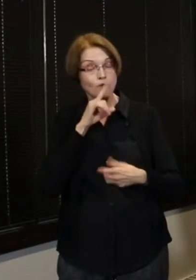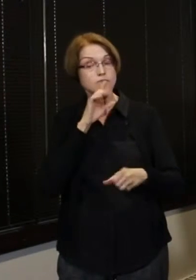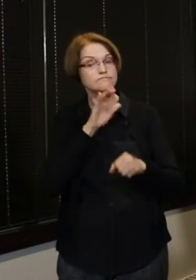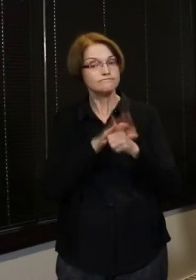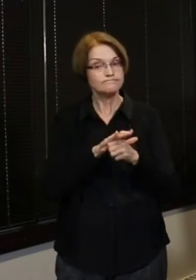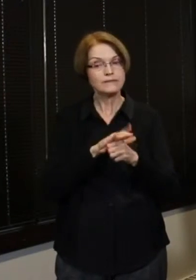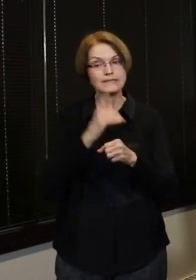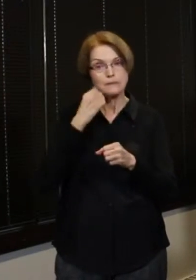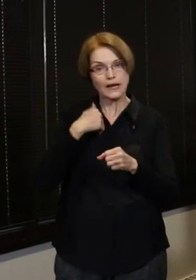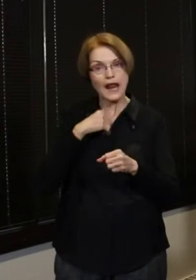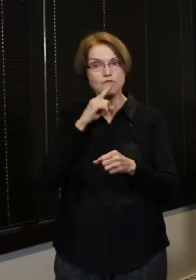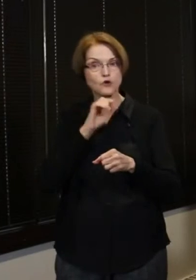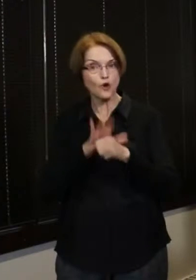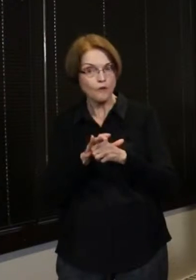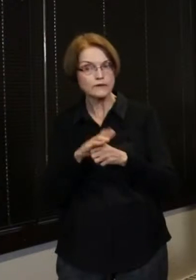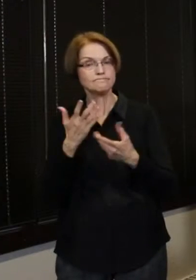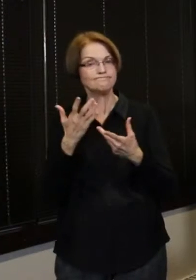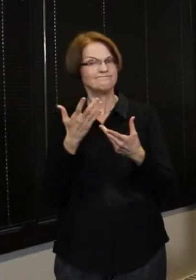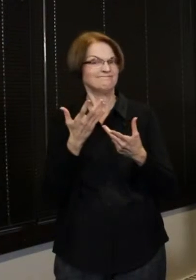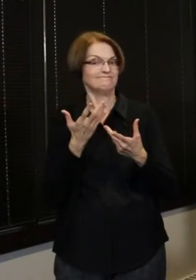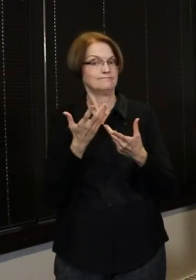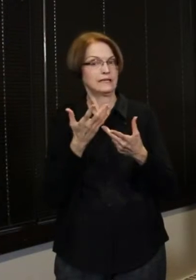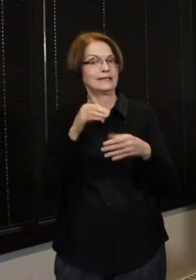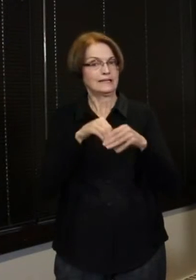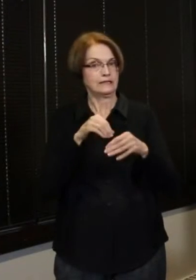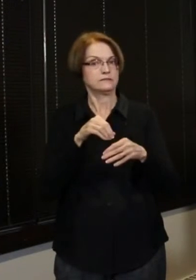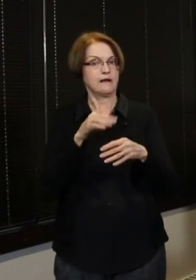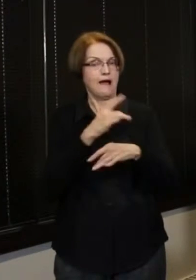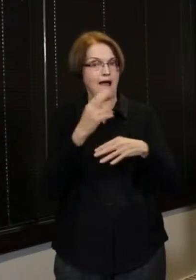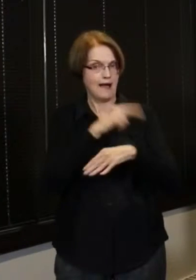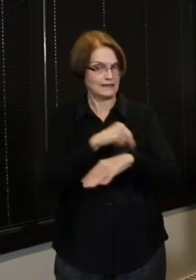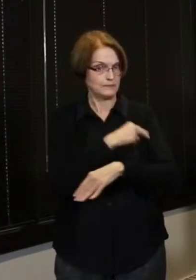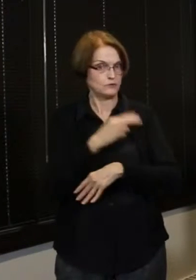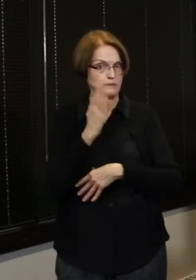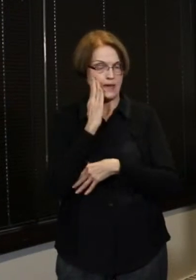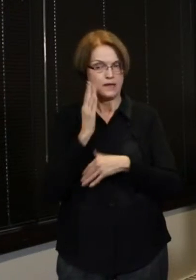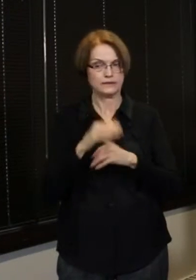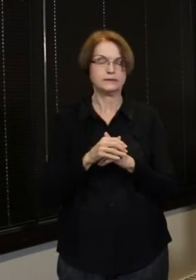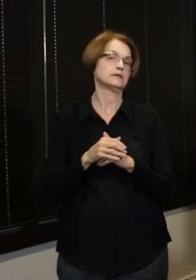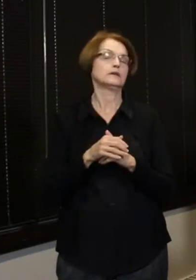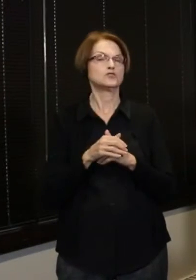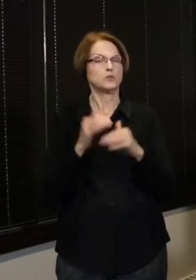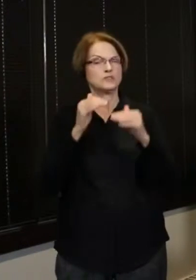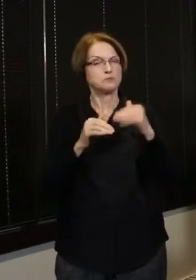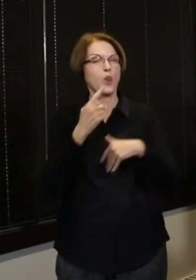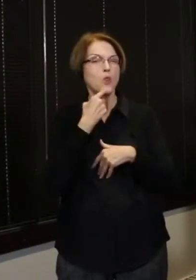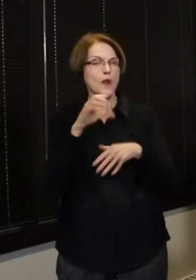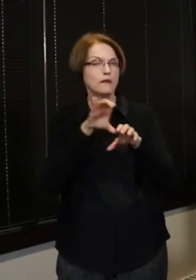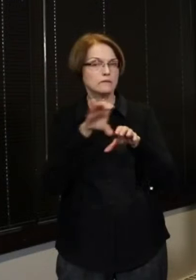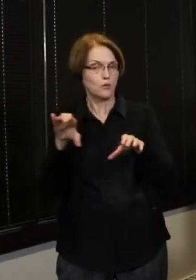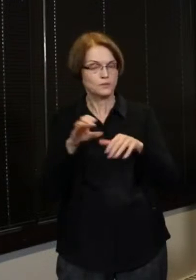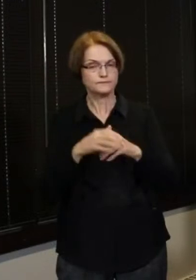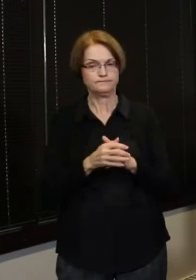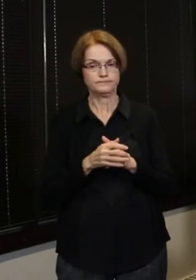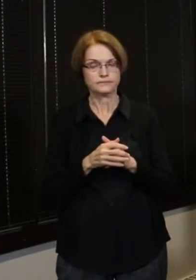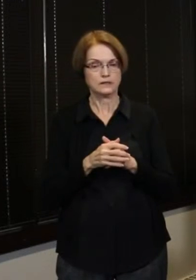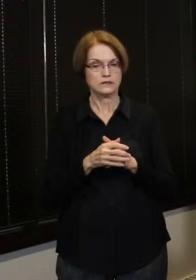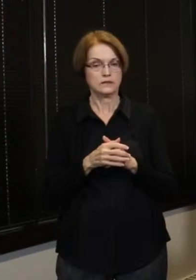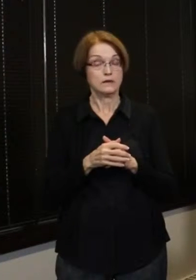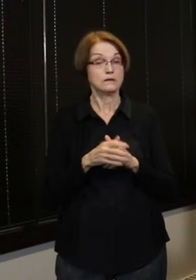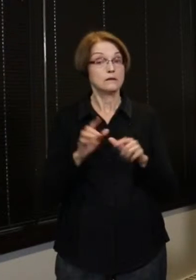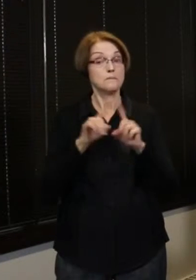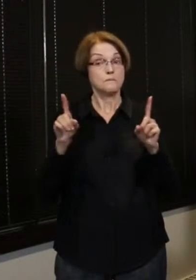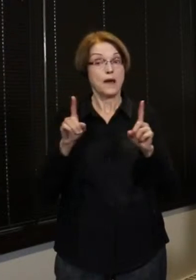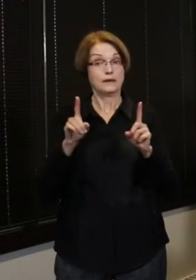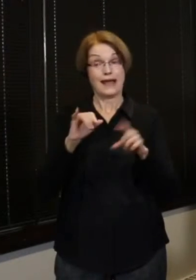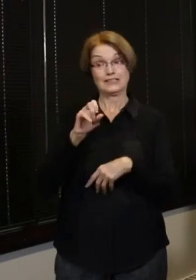our orange area, but just below the red area. We are above that red line when it comes